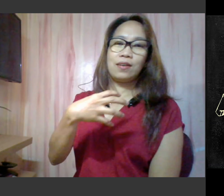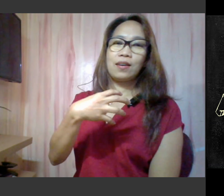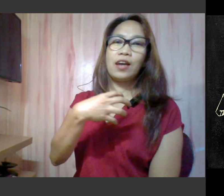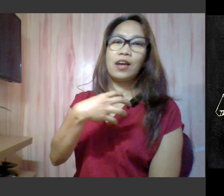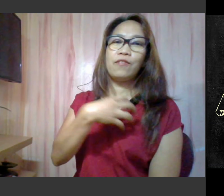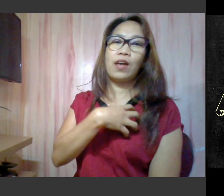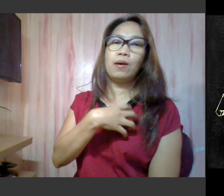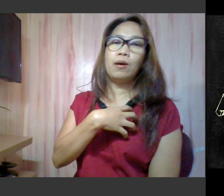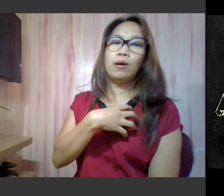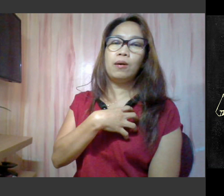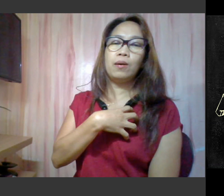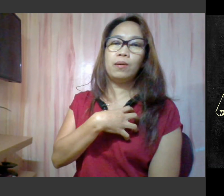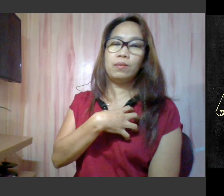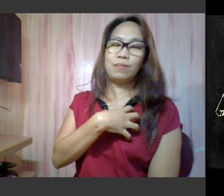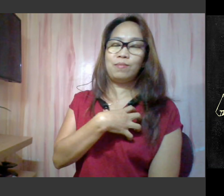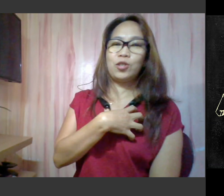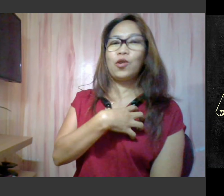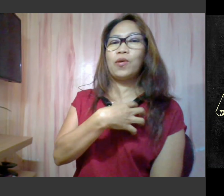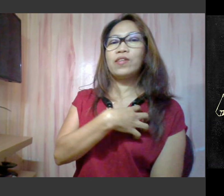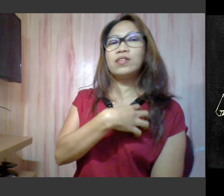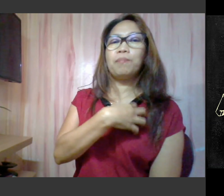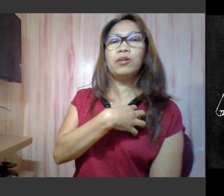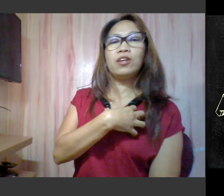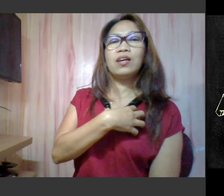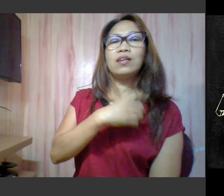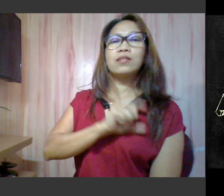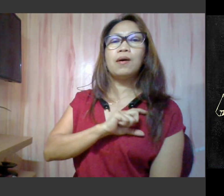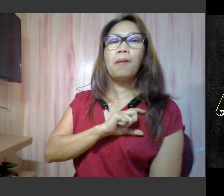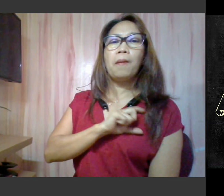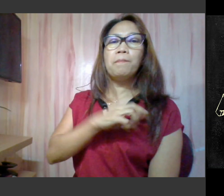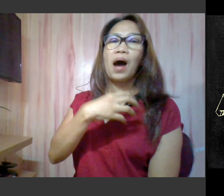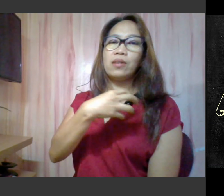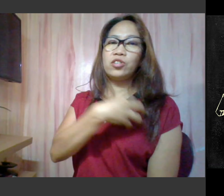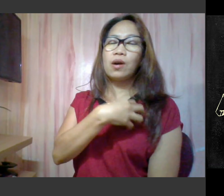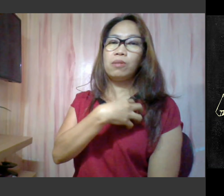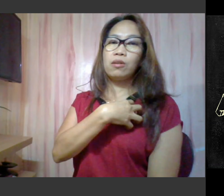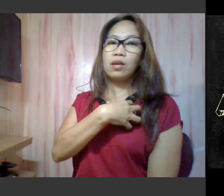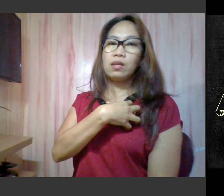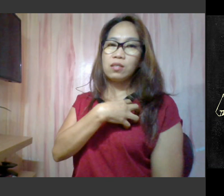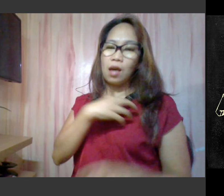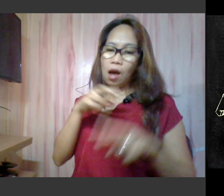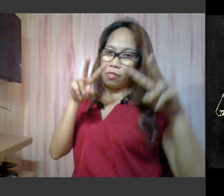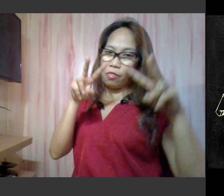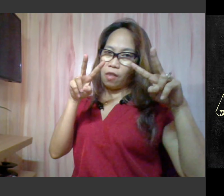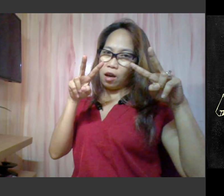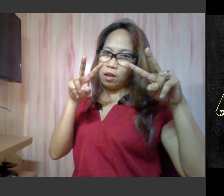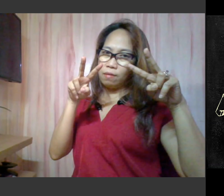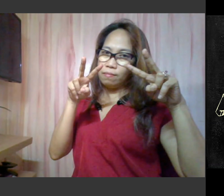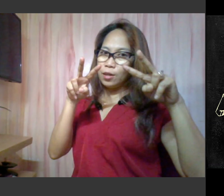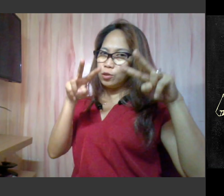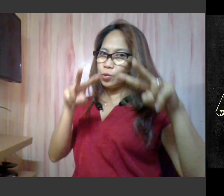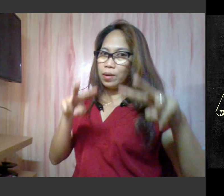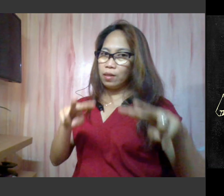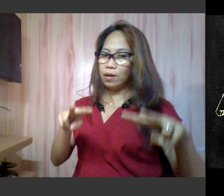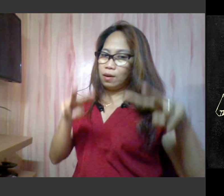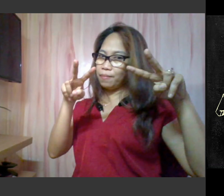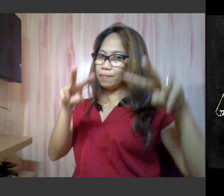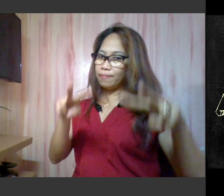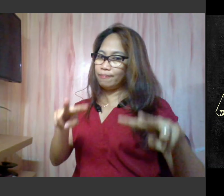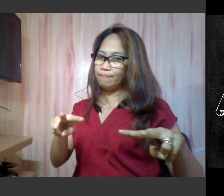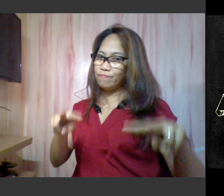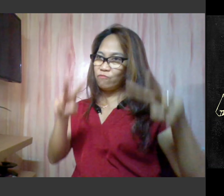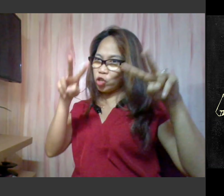is kind of like, do you know what this is like? Police badge, police, and then doing